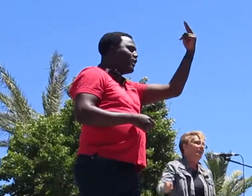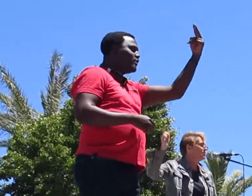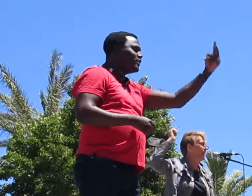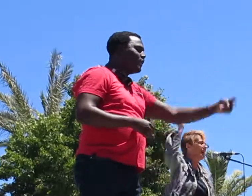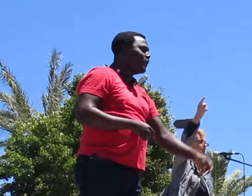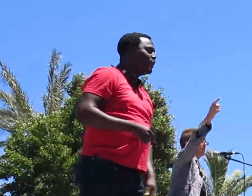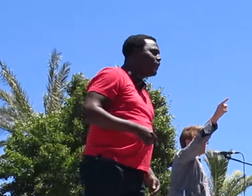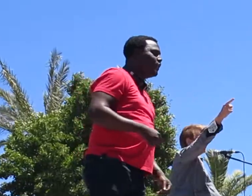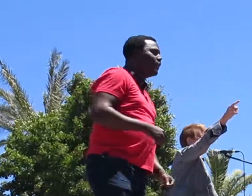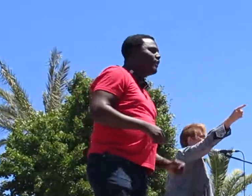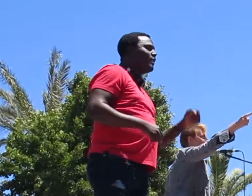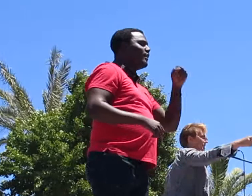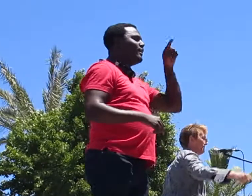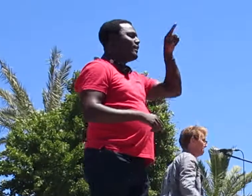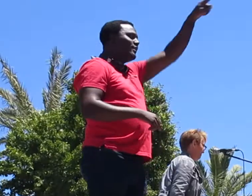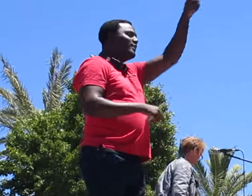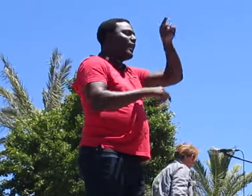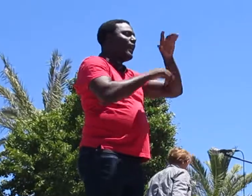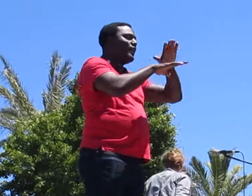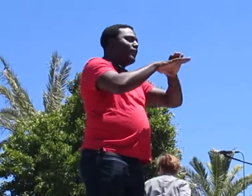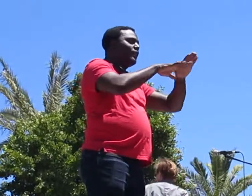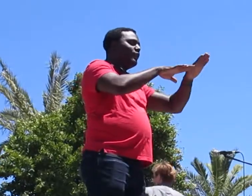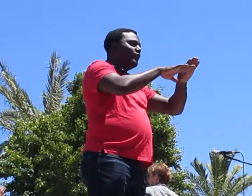watching. Take it to the streets.